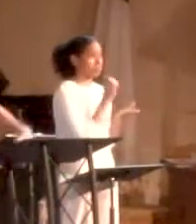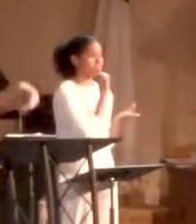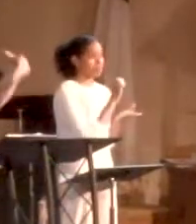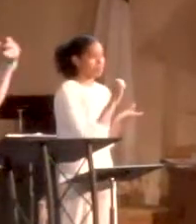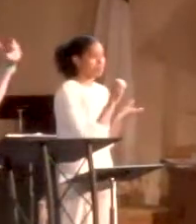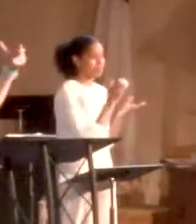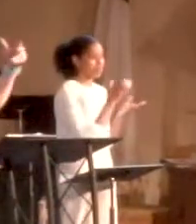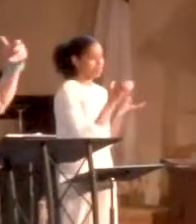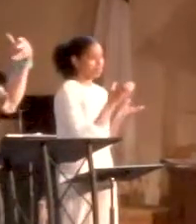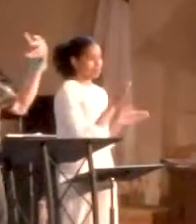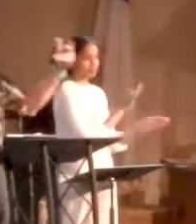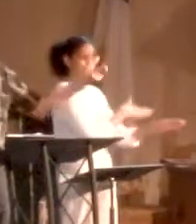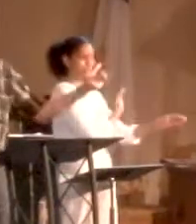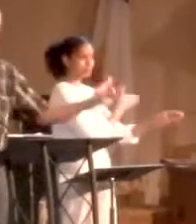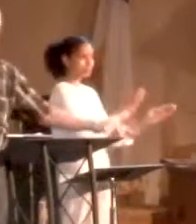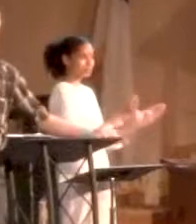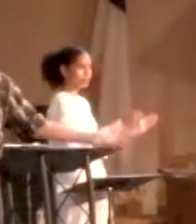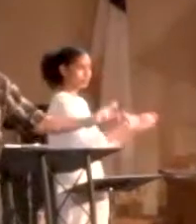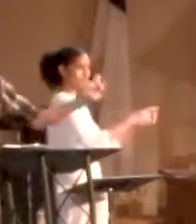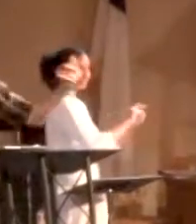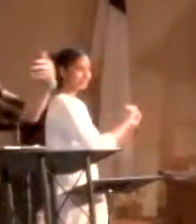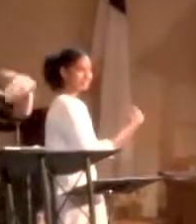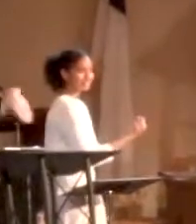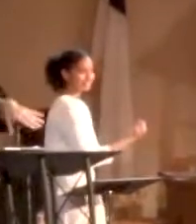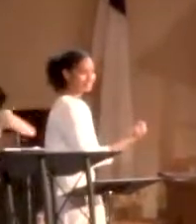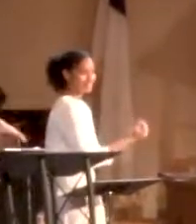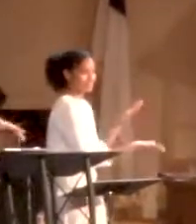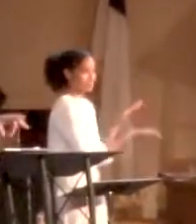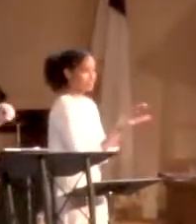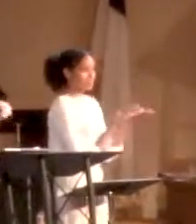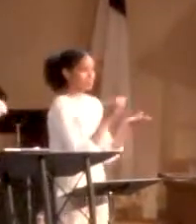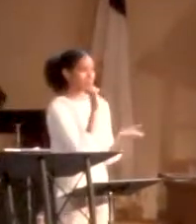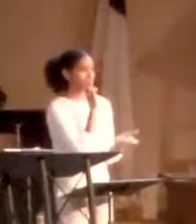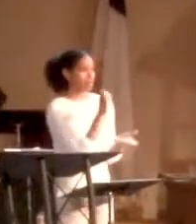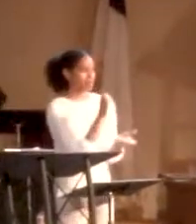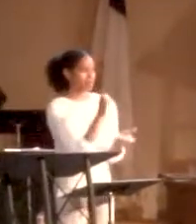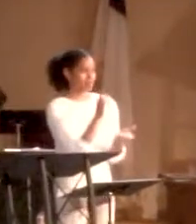choir, it might be my home cell group or whatever.